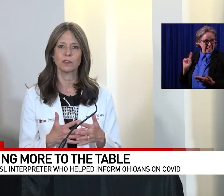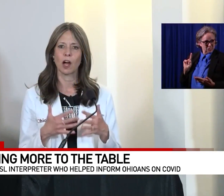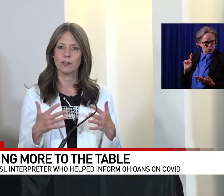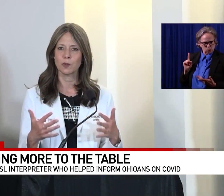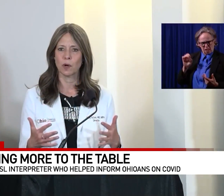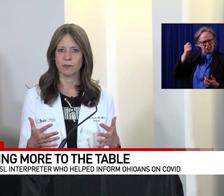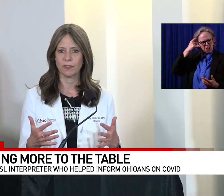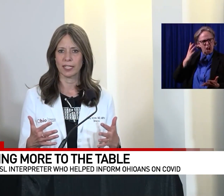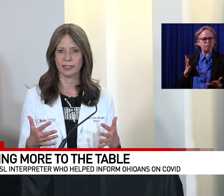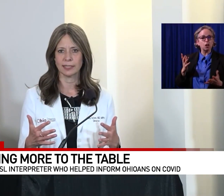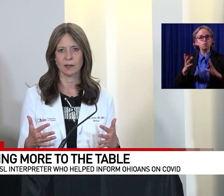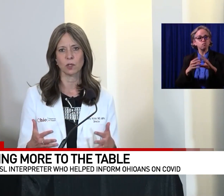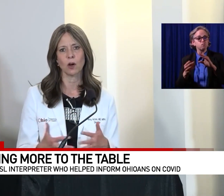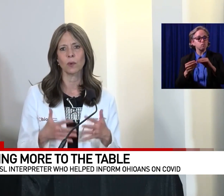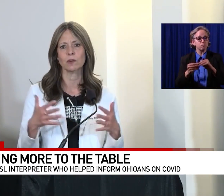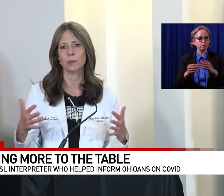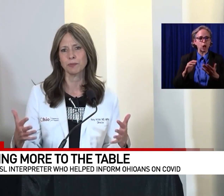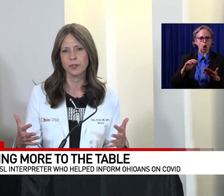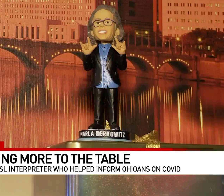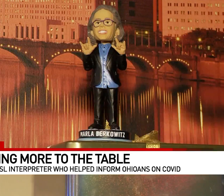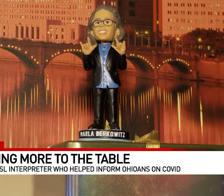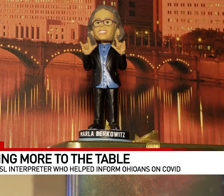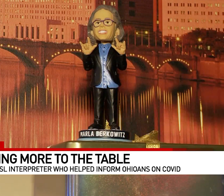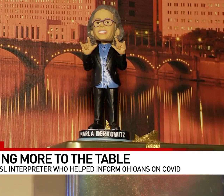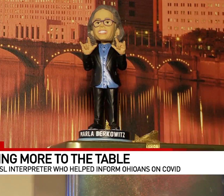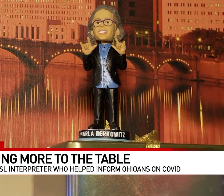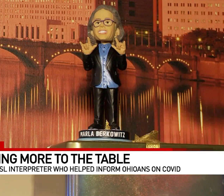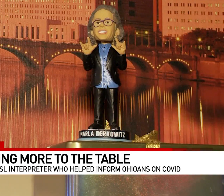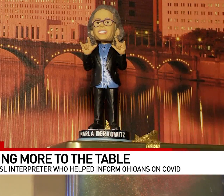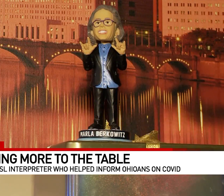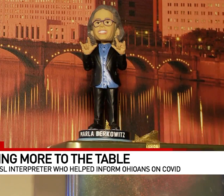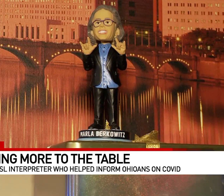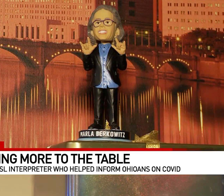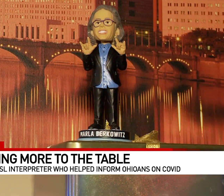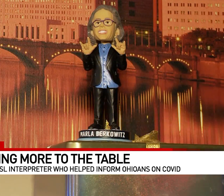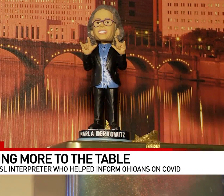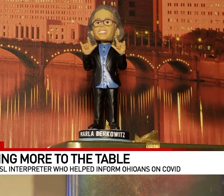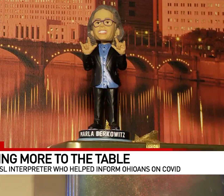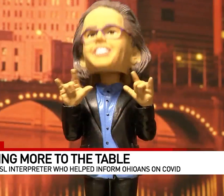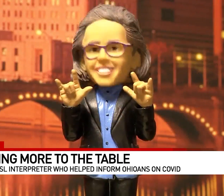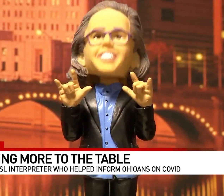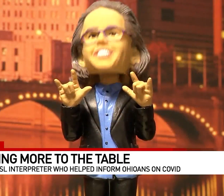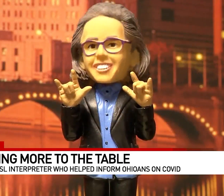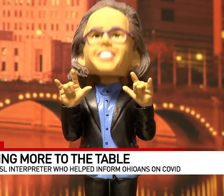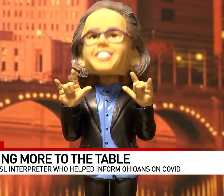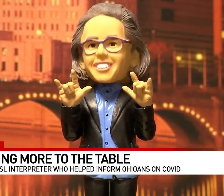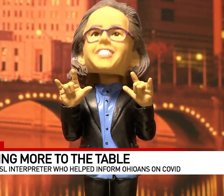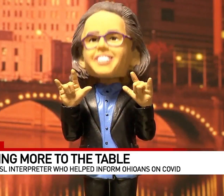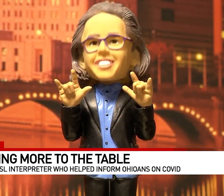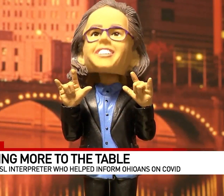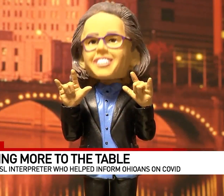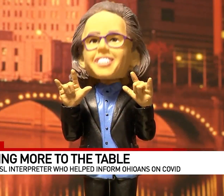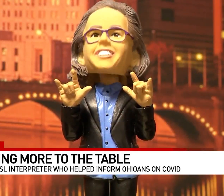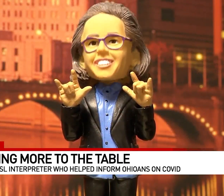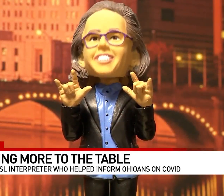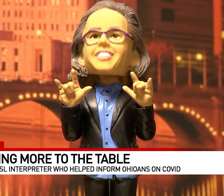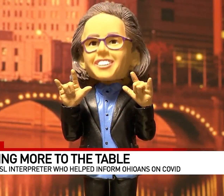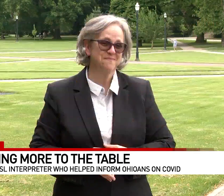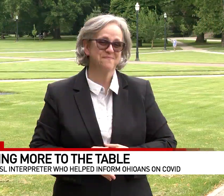fan club developed on Facebook. Marla became a reluctant celebrity, even becoming a bobblehead. I